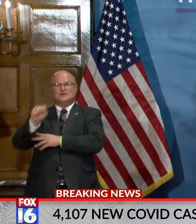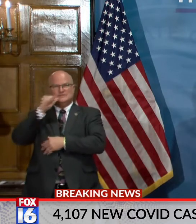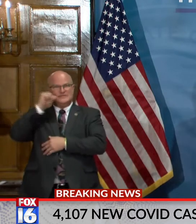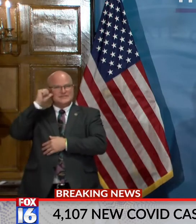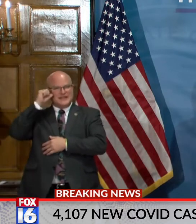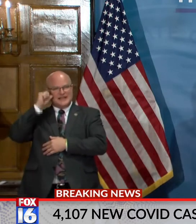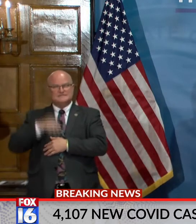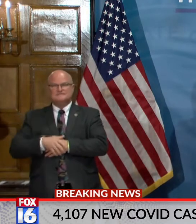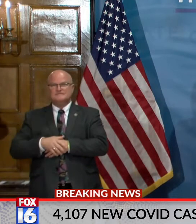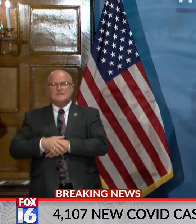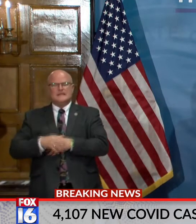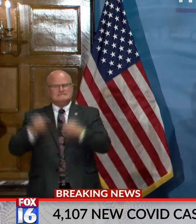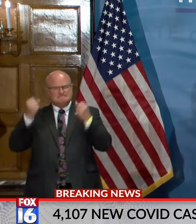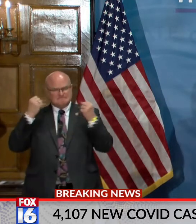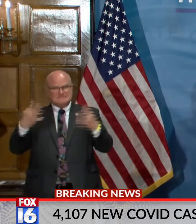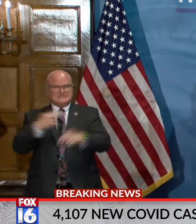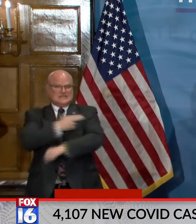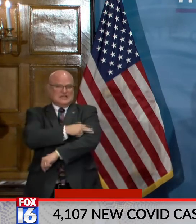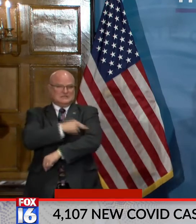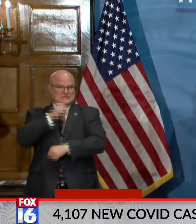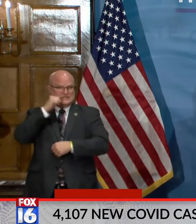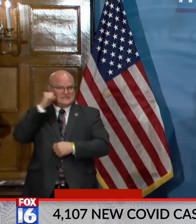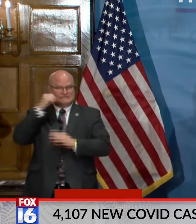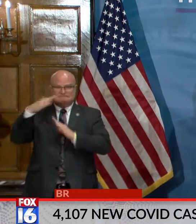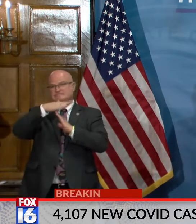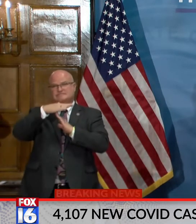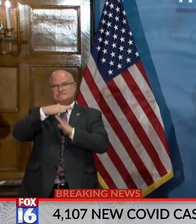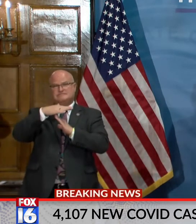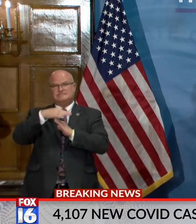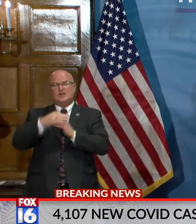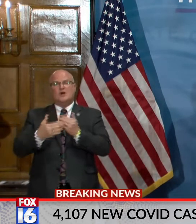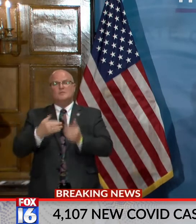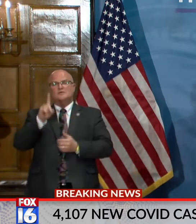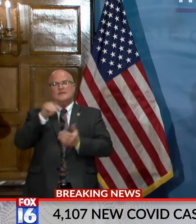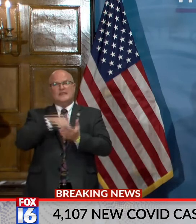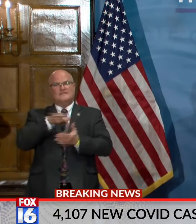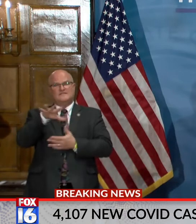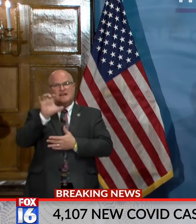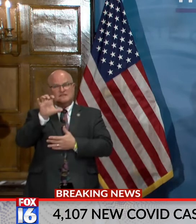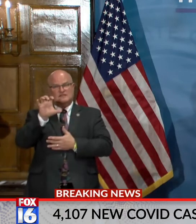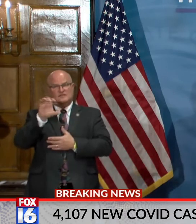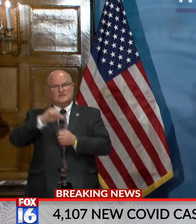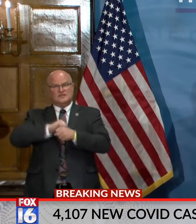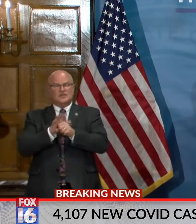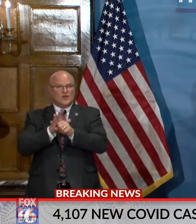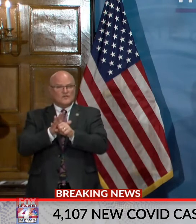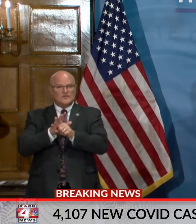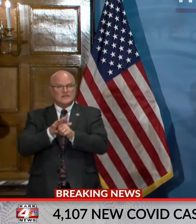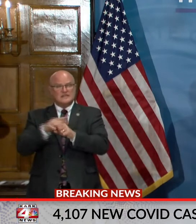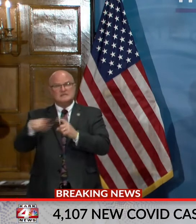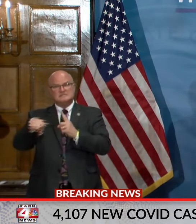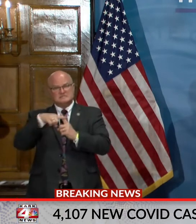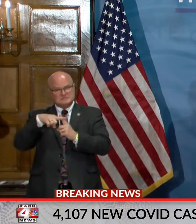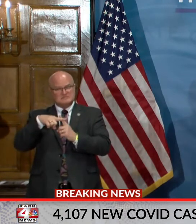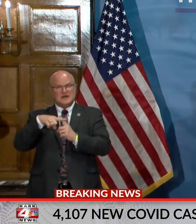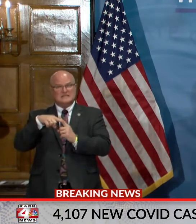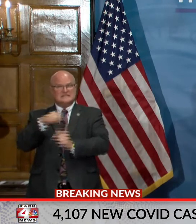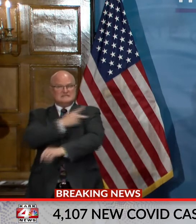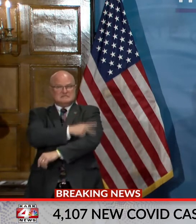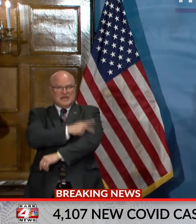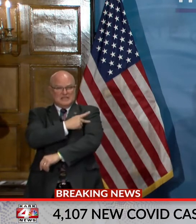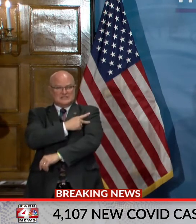record number of hospitalizations in the state of Arkansas, nearly 1,500 COVID-19 positive patients